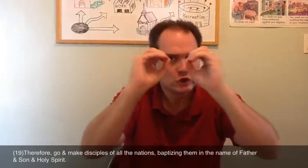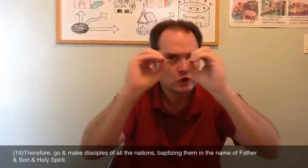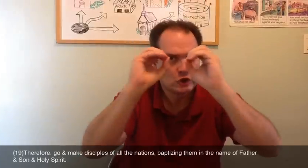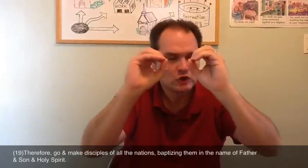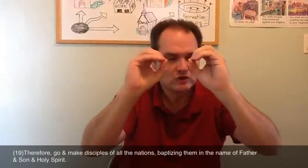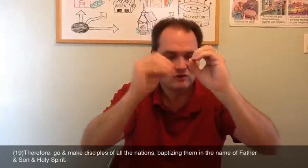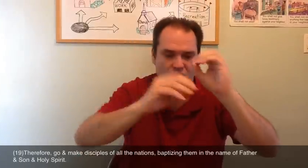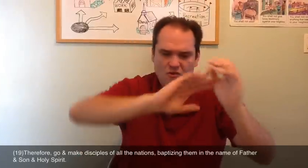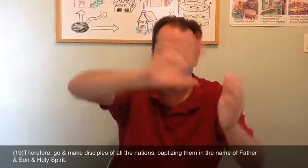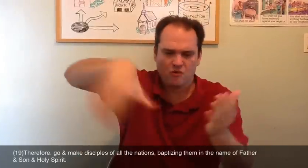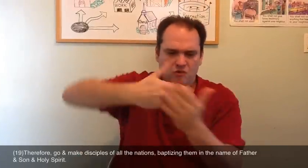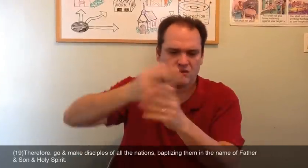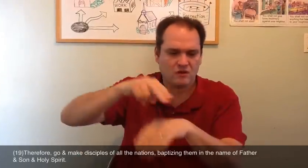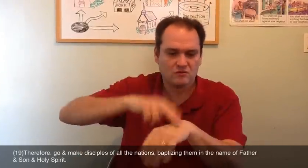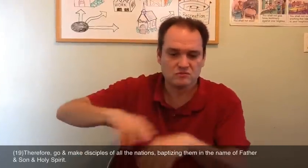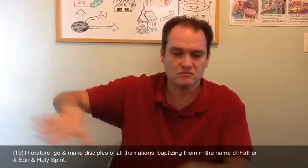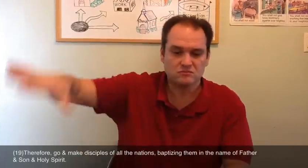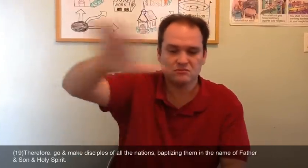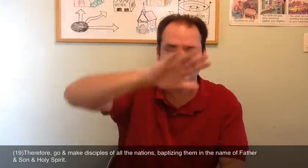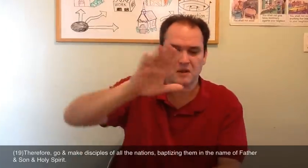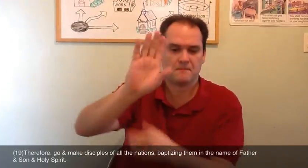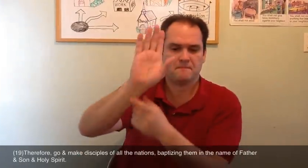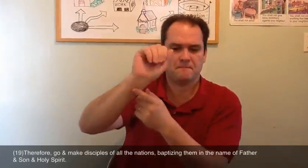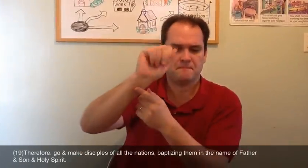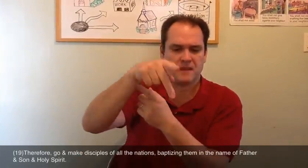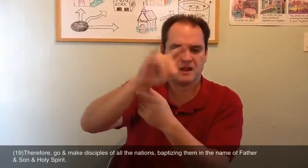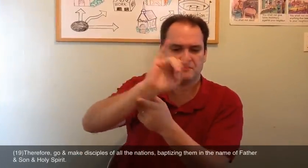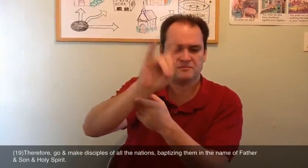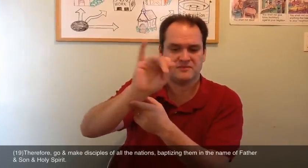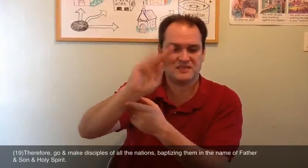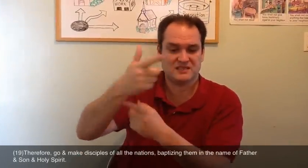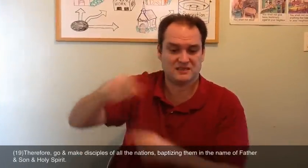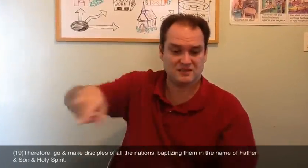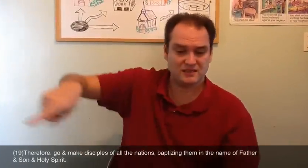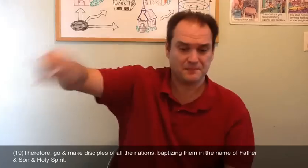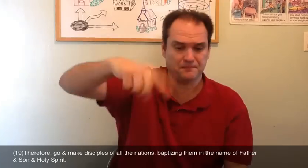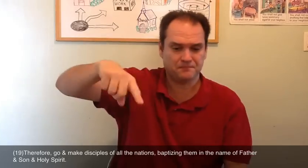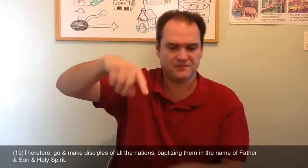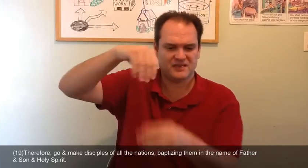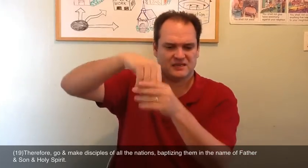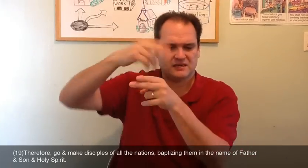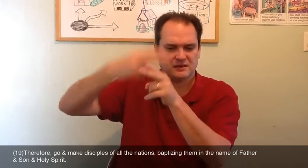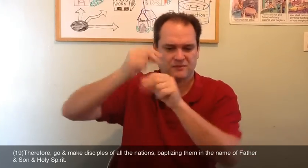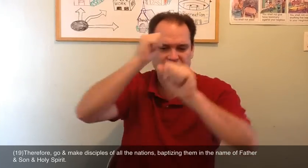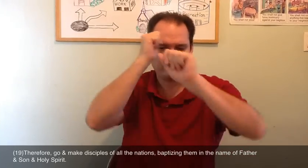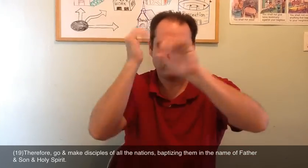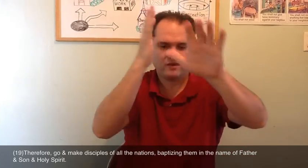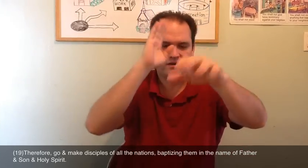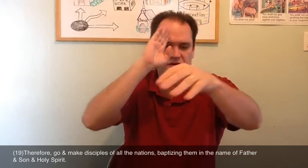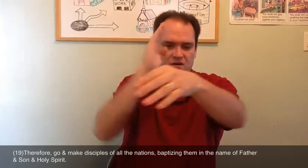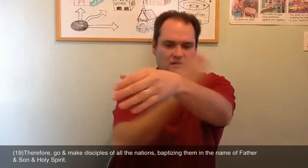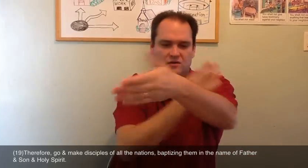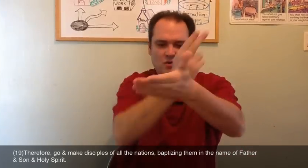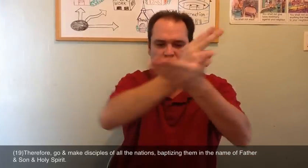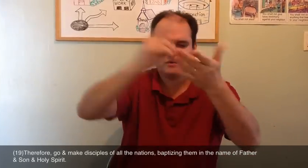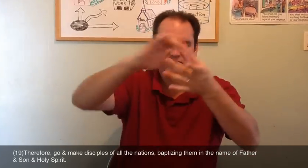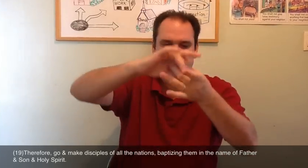Therefore, go and make disciples of all nations, baptizing them in the name of the Father and Son and